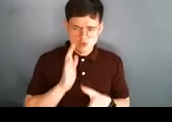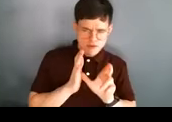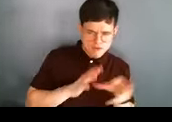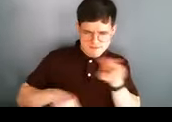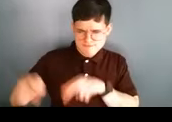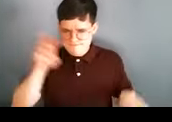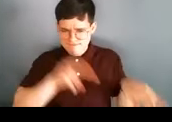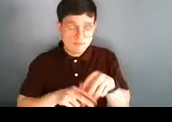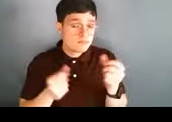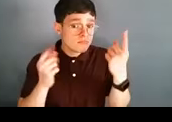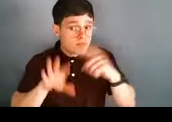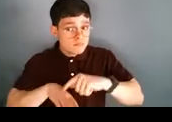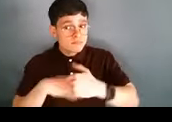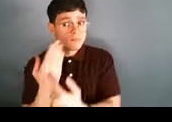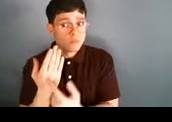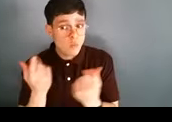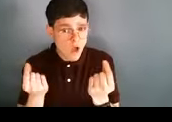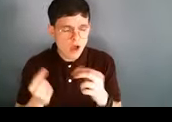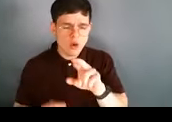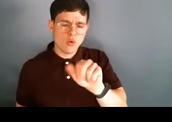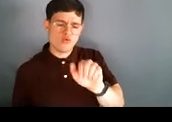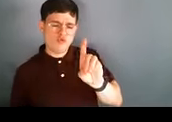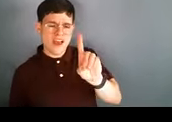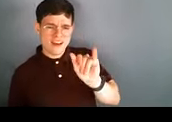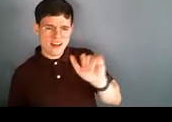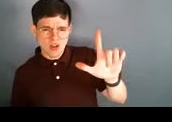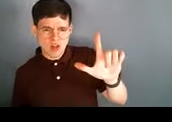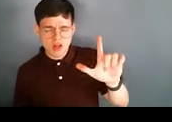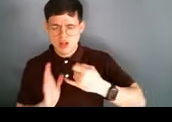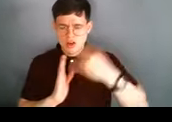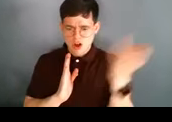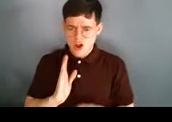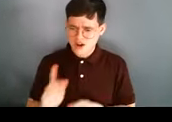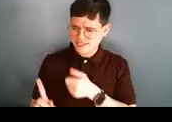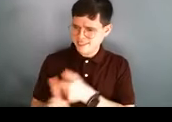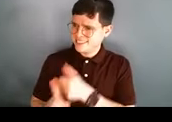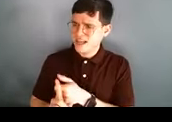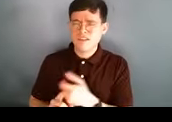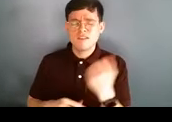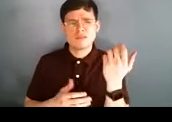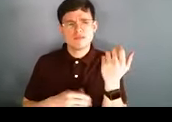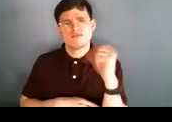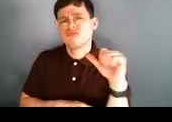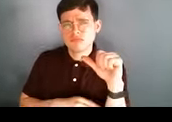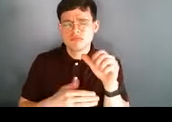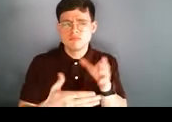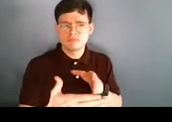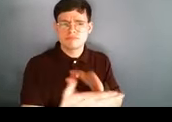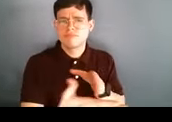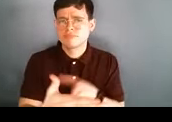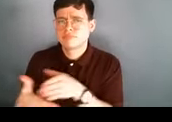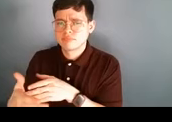again, the understanding that radical art is often something that by nature defies or challenges disciplinary